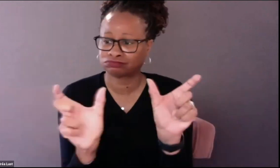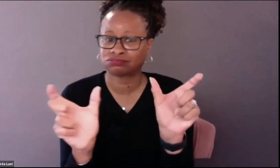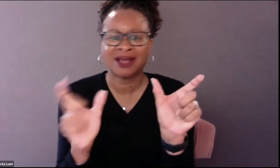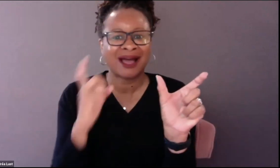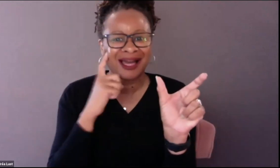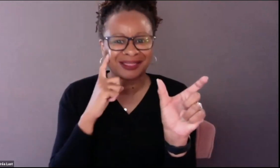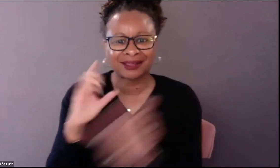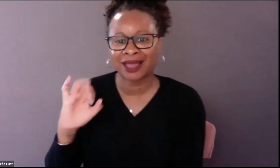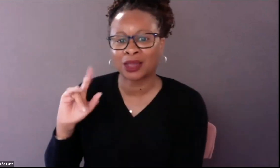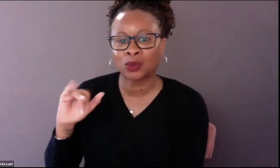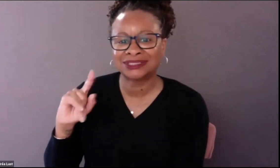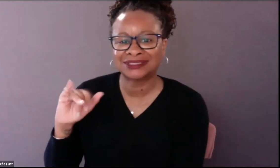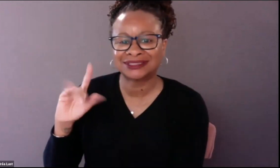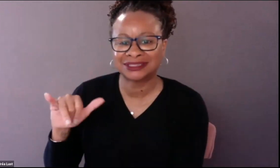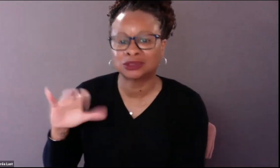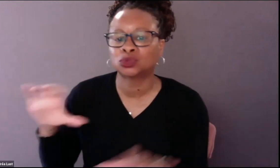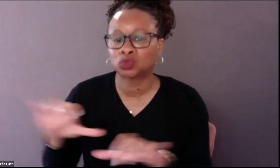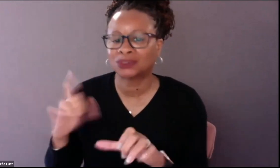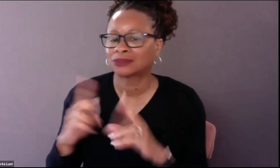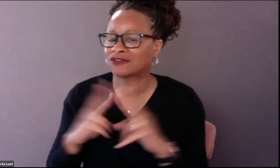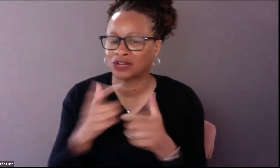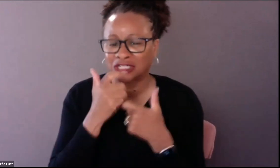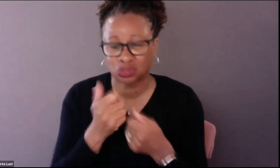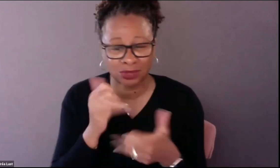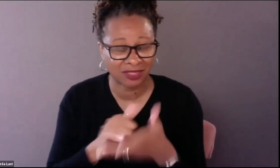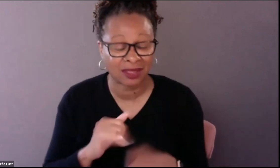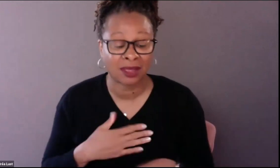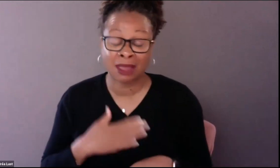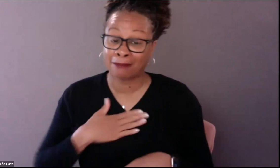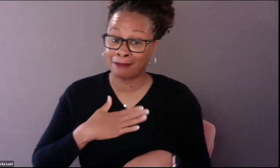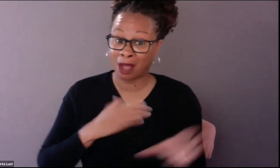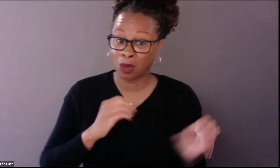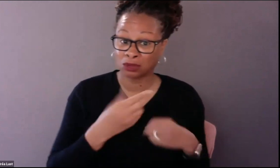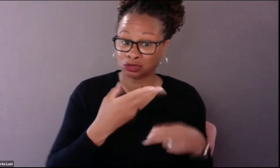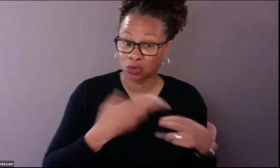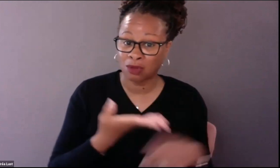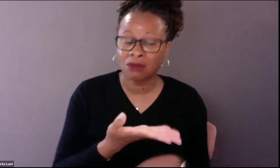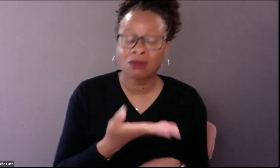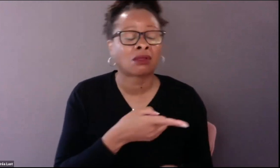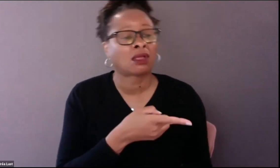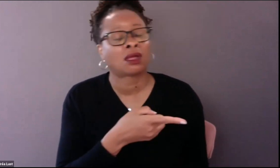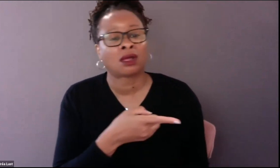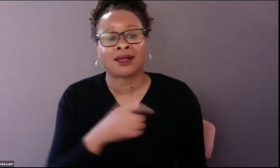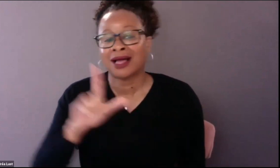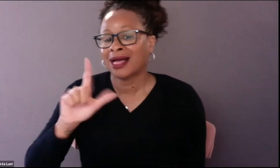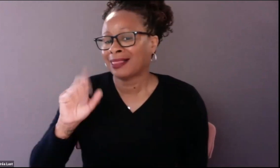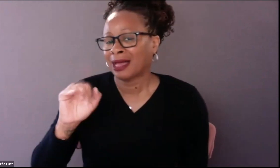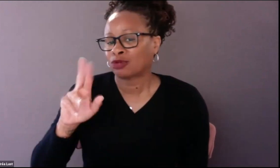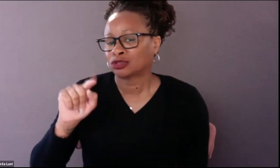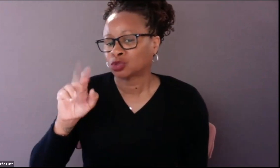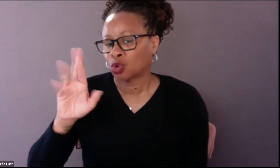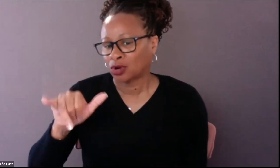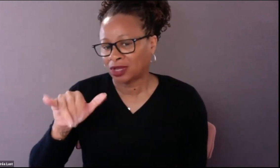really interesting with that. The organization that I work with is called the Laboratory of Ritual Arts